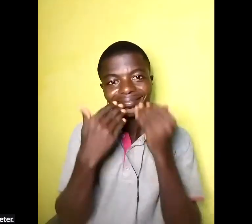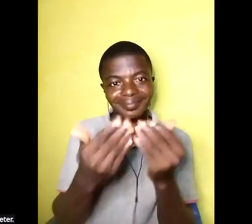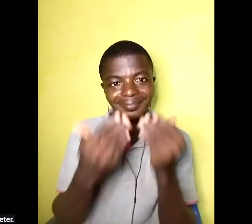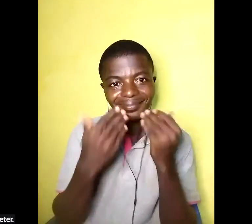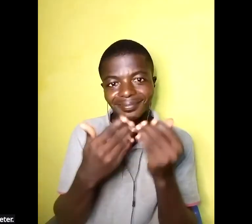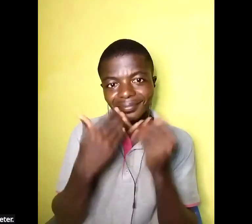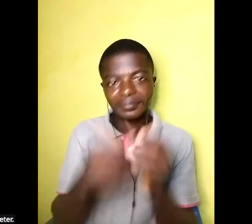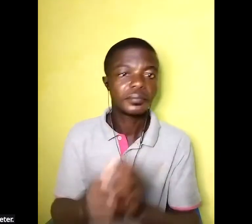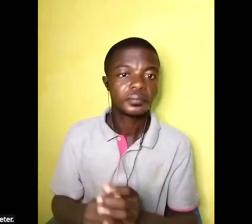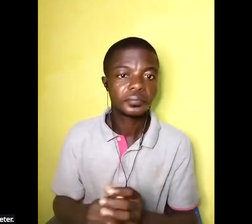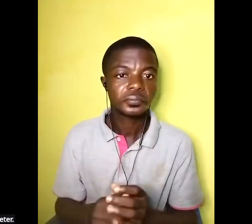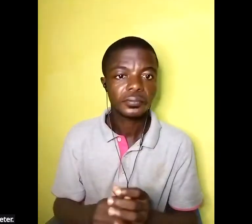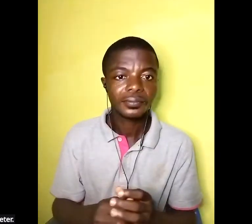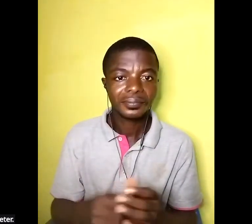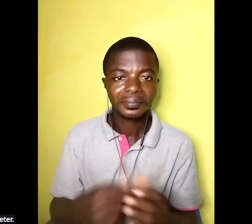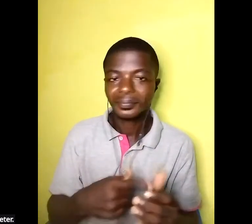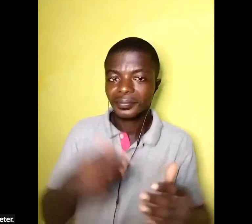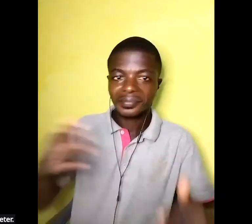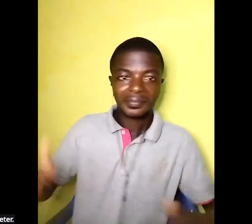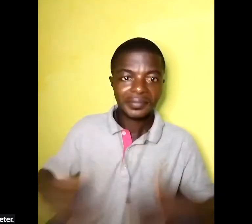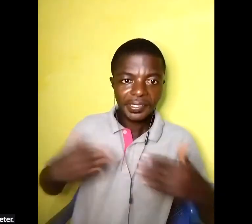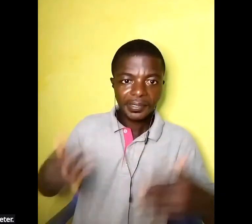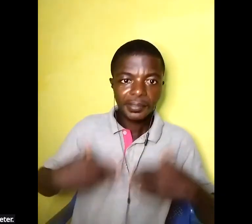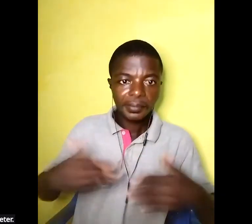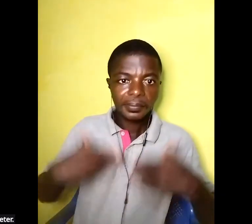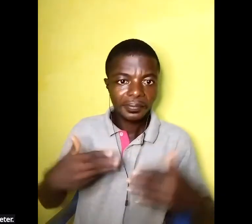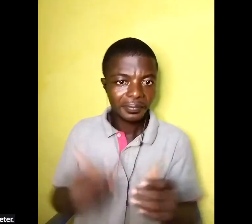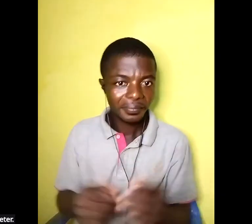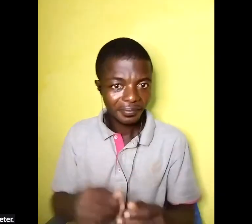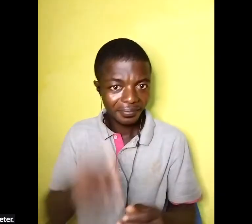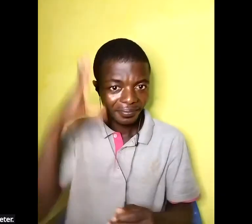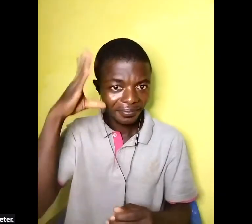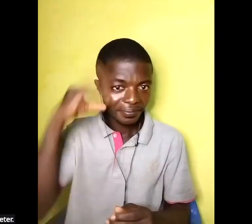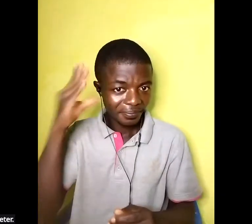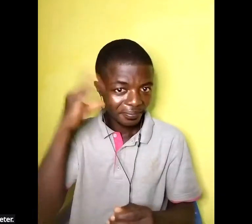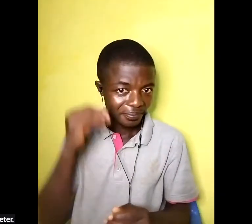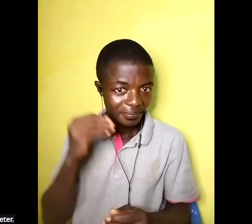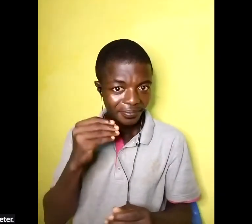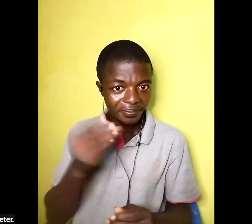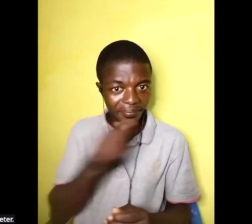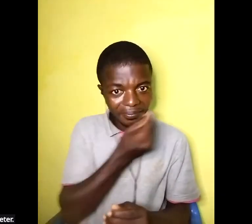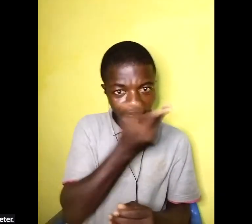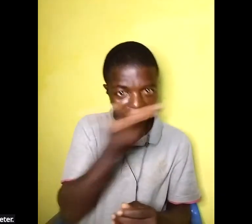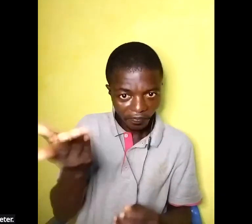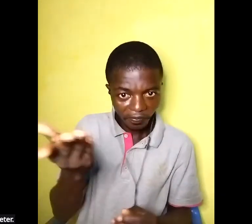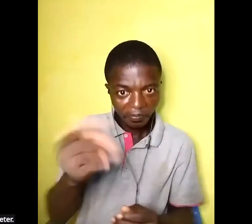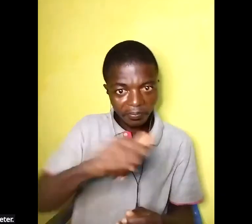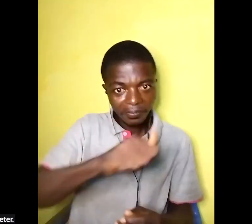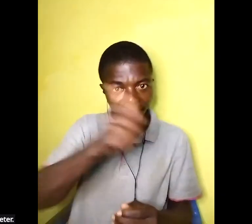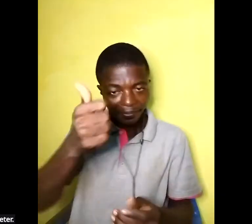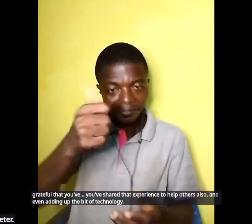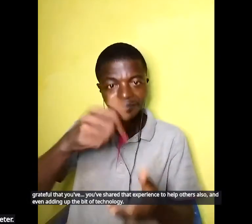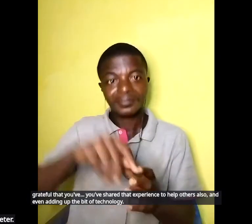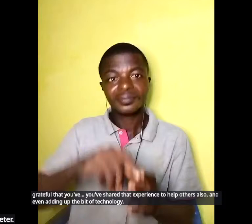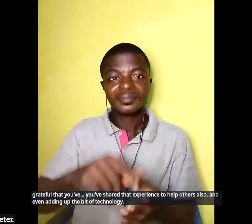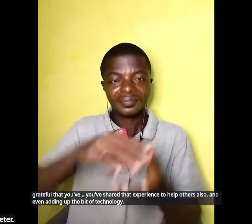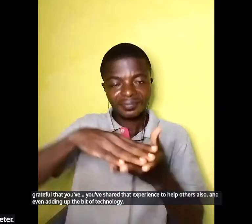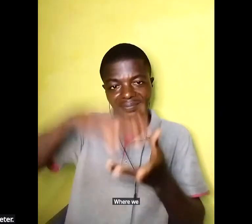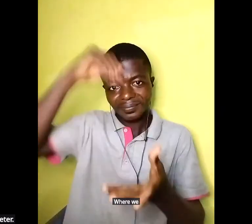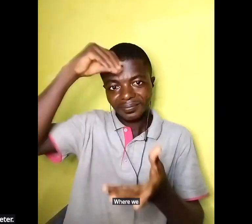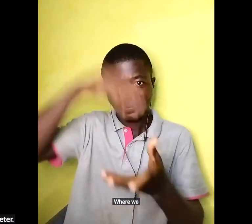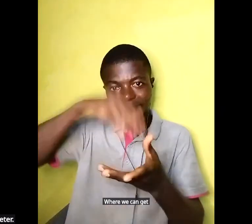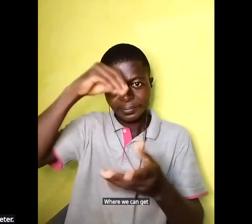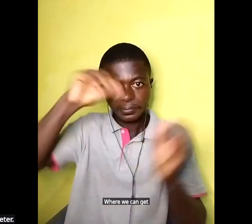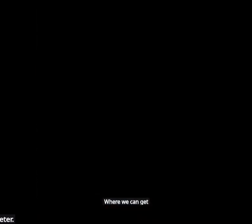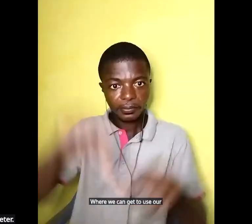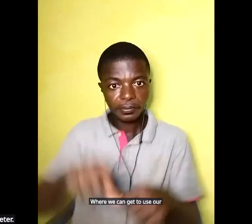am grateful that you've shared that experience to help others also, and even adding up the bit of technology where we can get to use